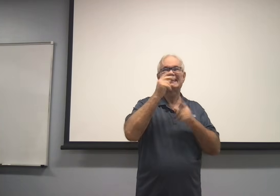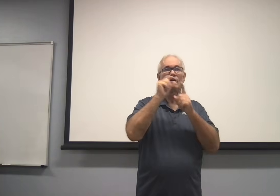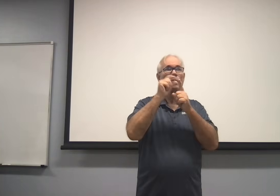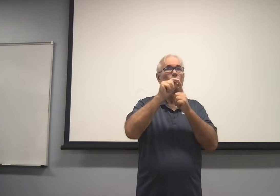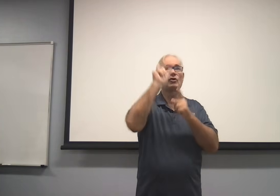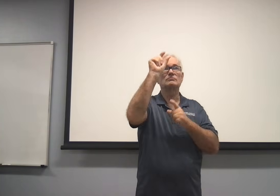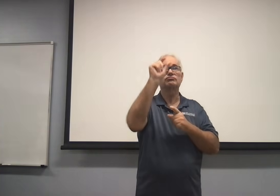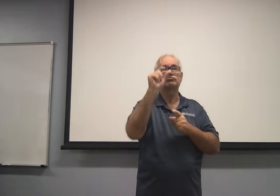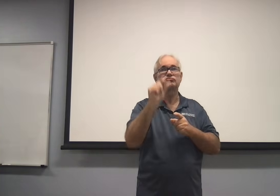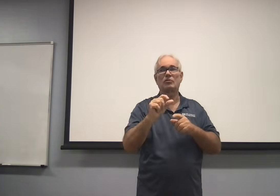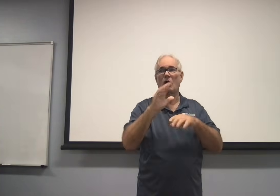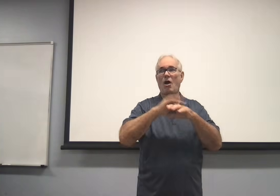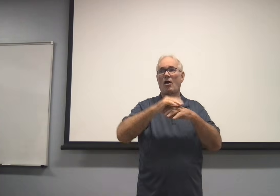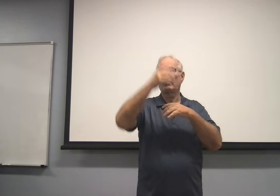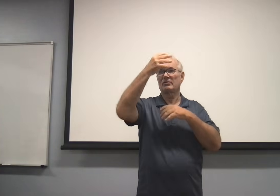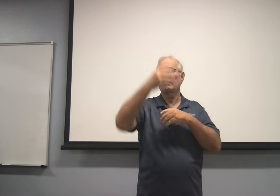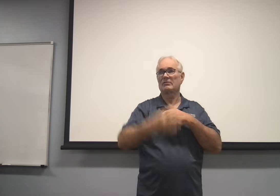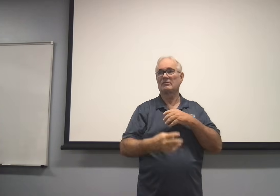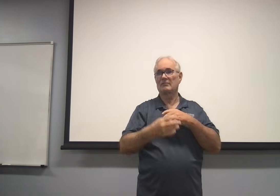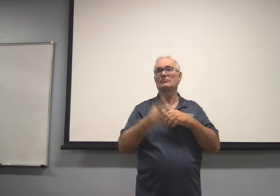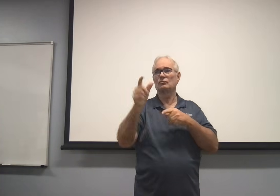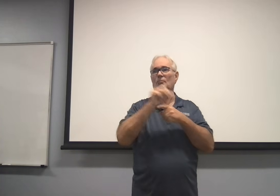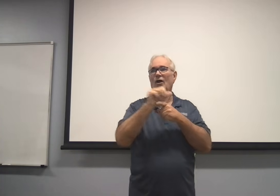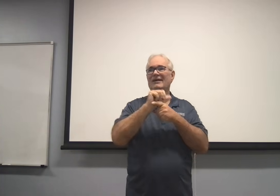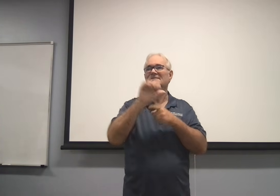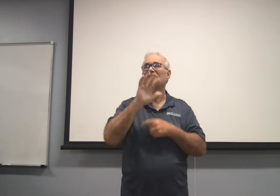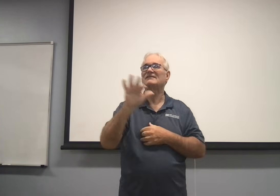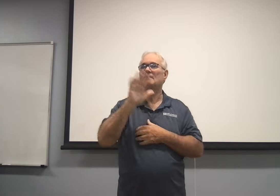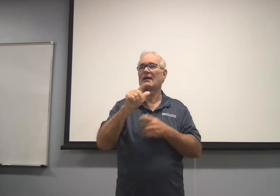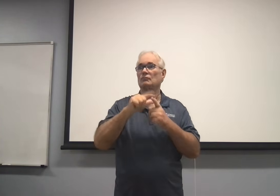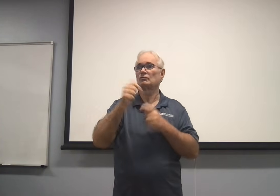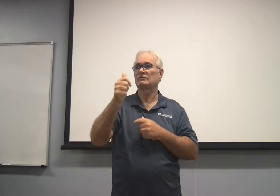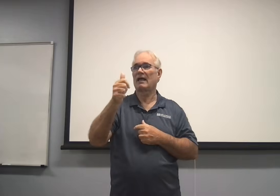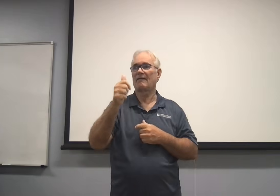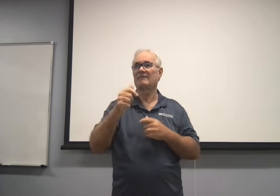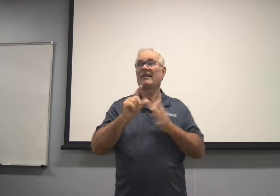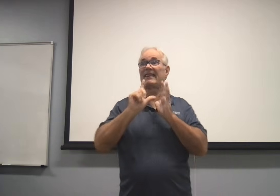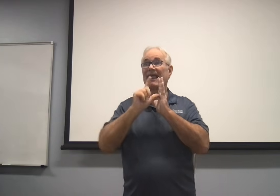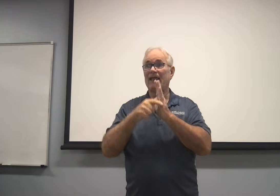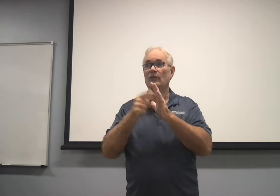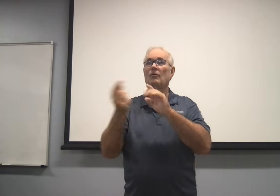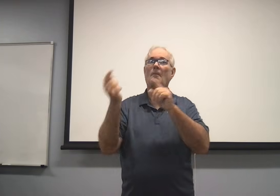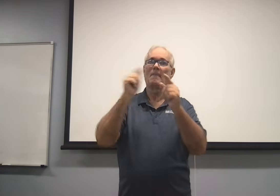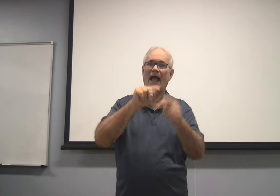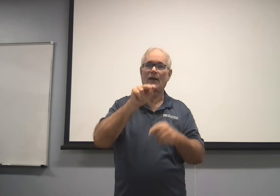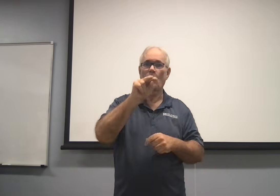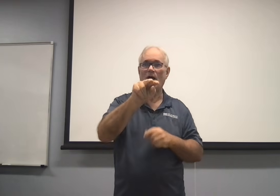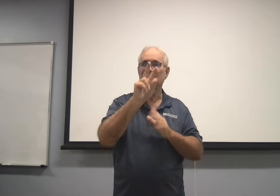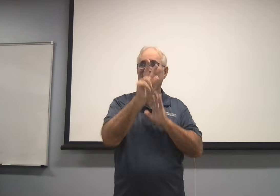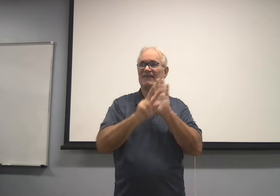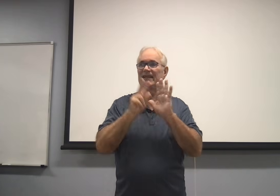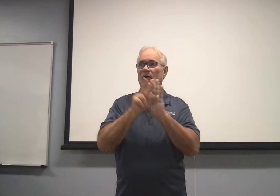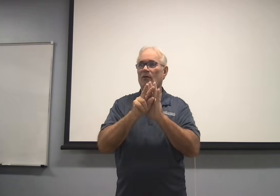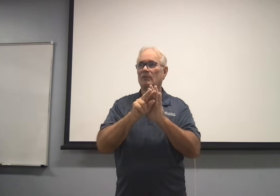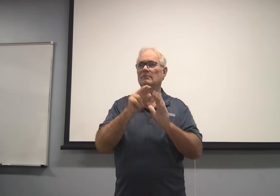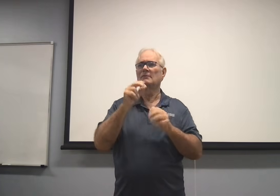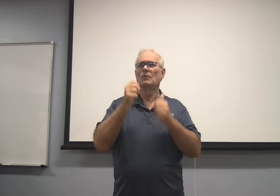lexicon. The lexiconalized, the fingerspelling, practice the fingerspelling yourself, and then later on go back and watch